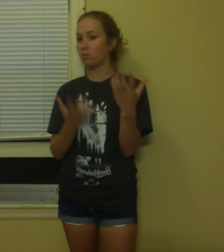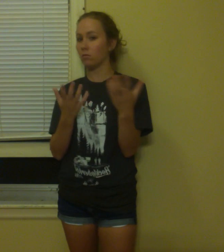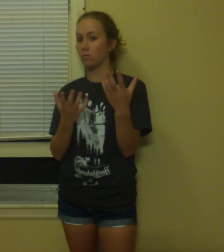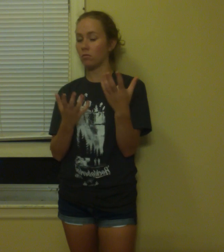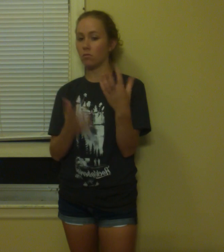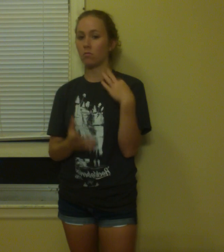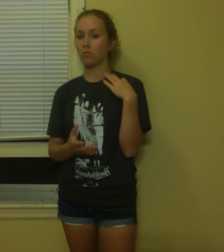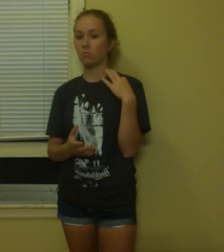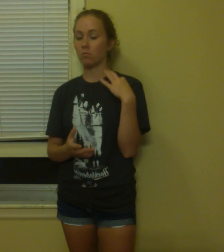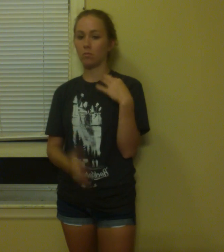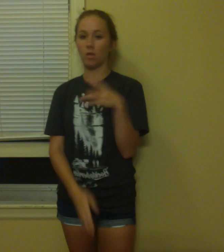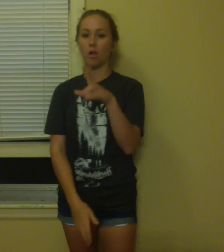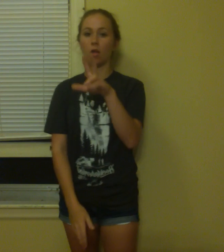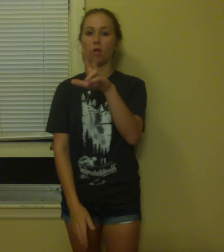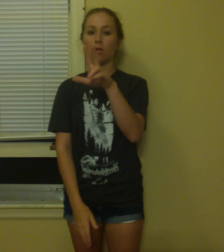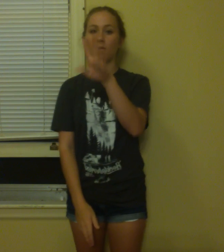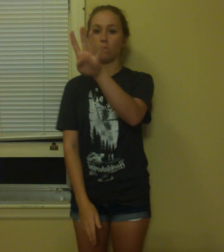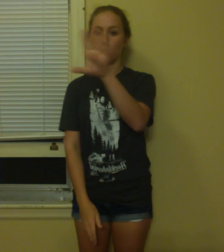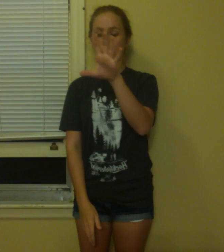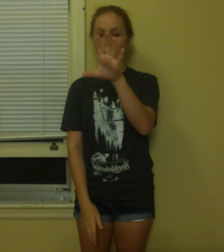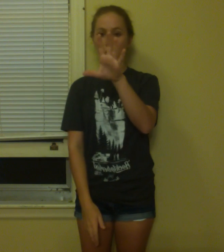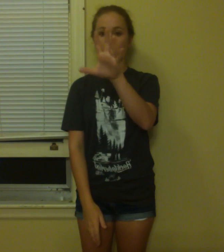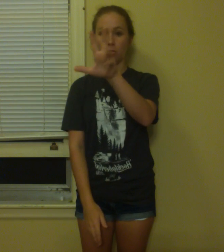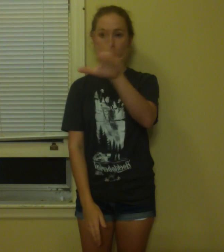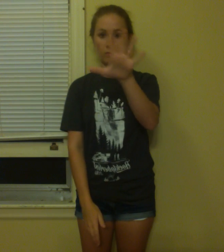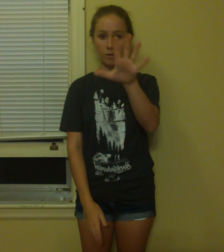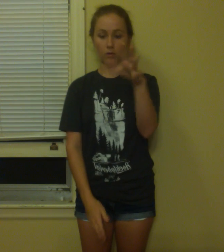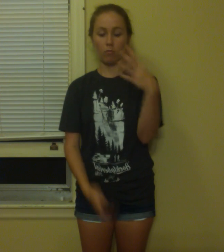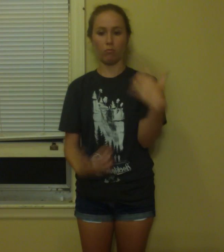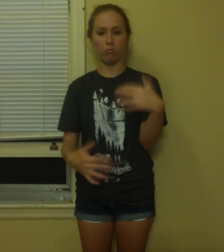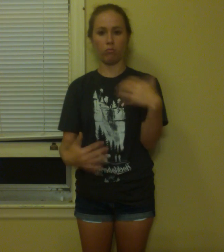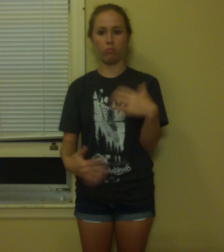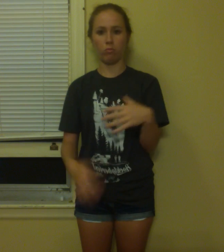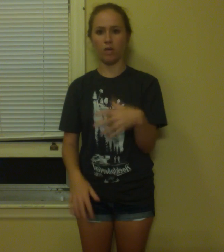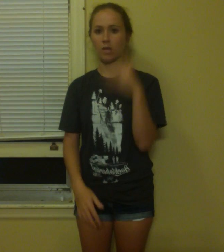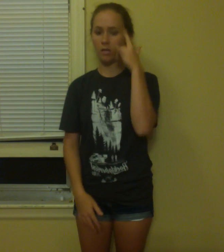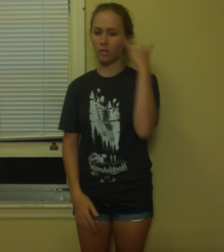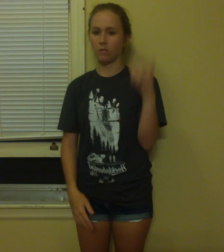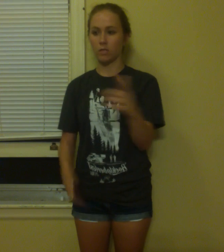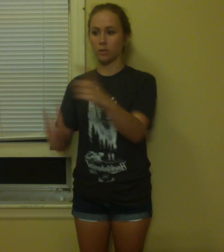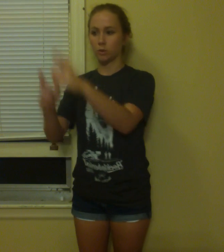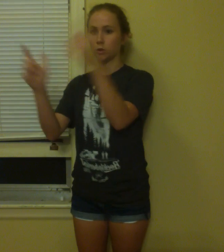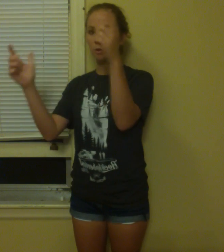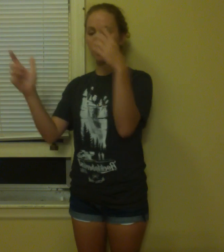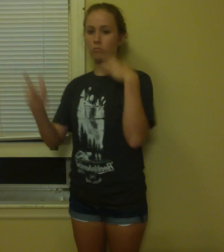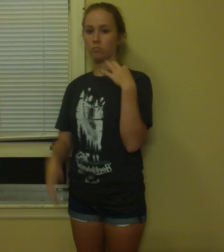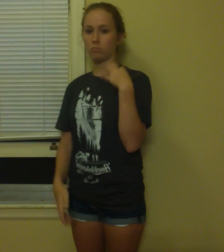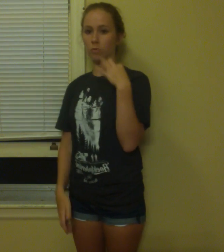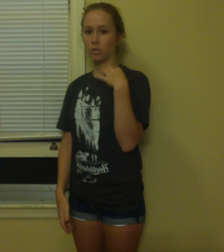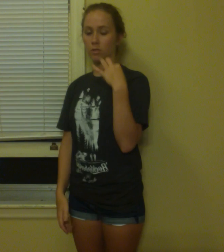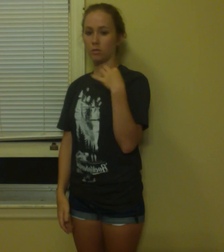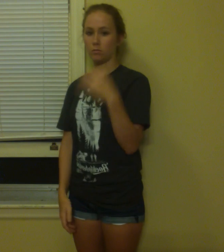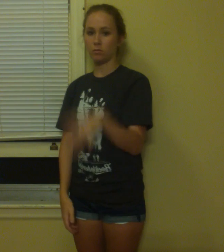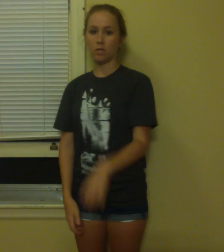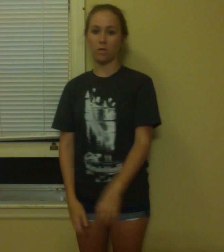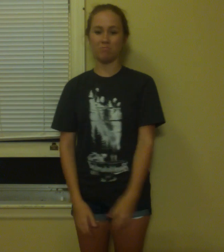435, right? So 435 total. California being the largest with, I want to say, 52. And then there are a bunch of states like North Dakota, South